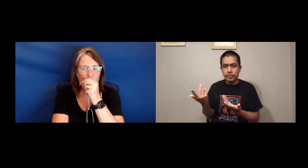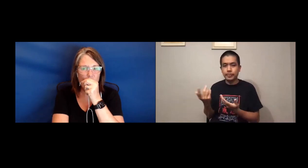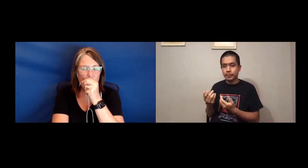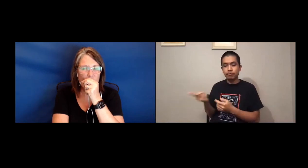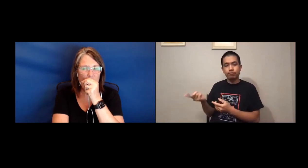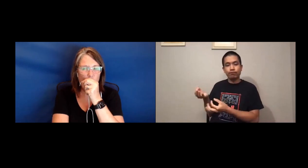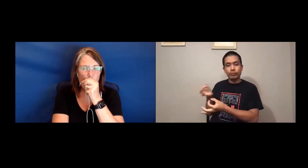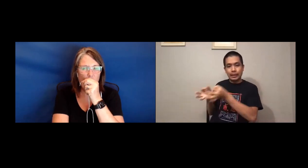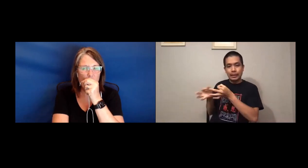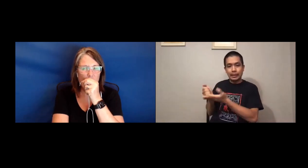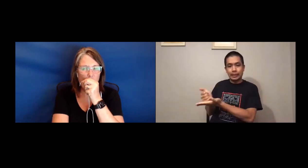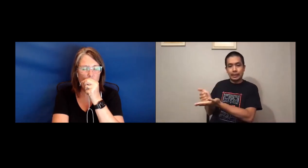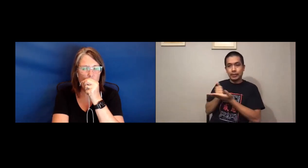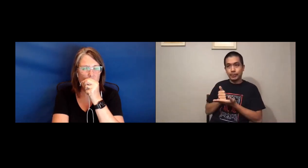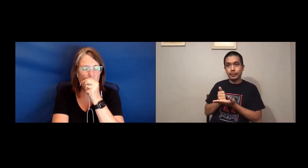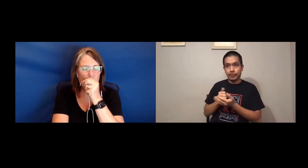would say,